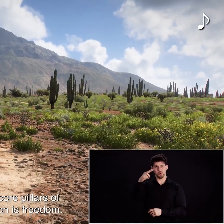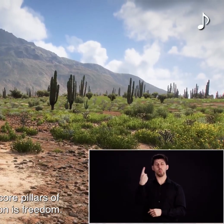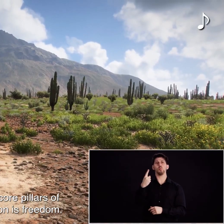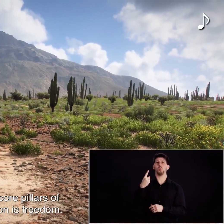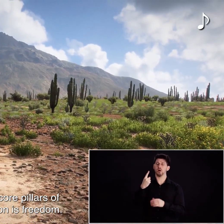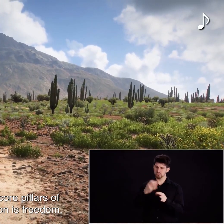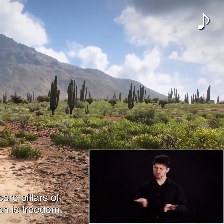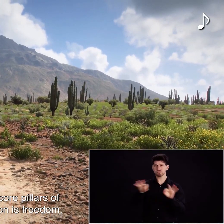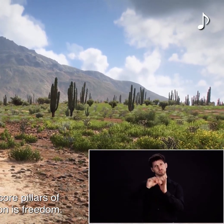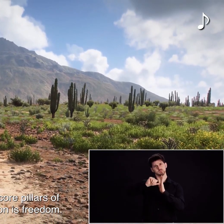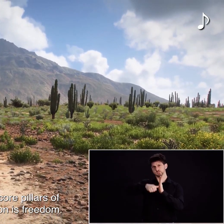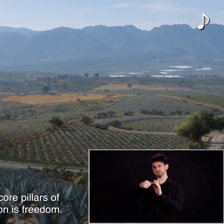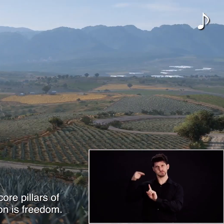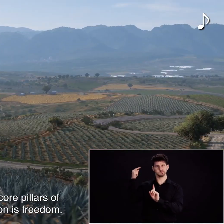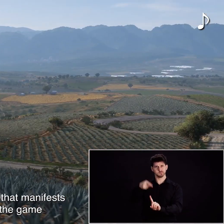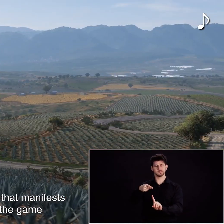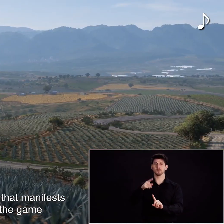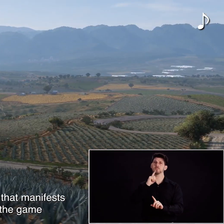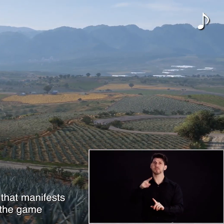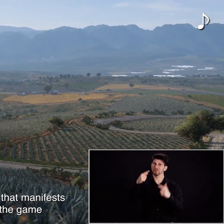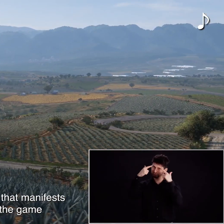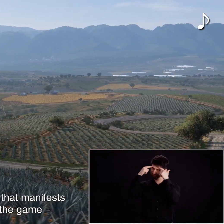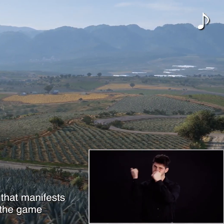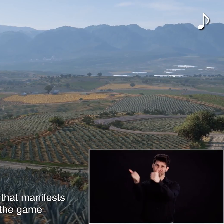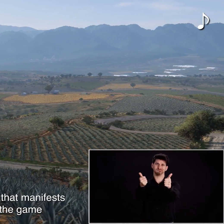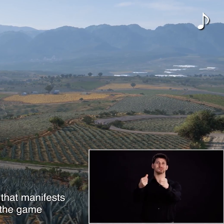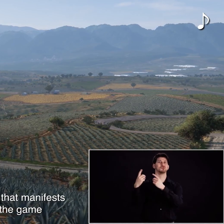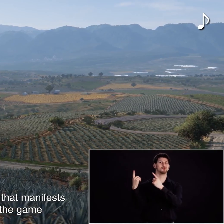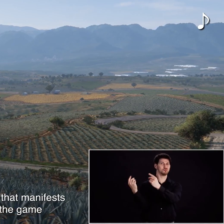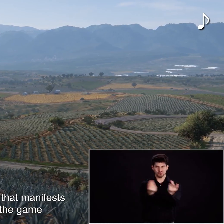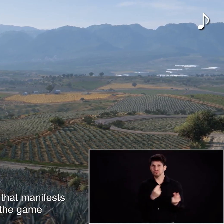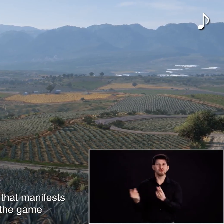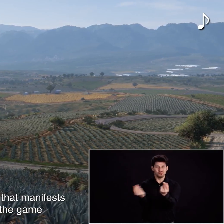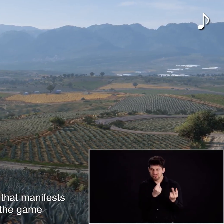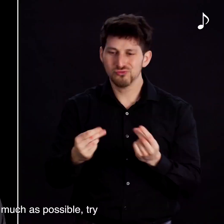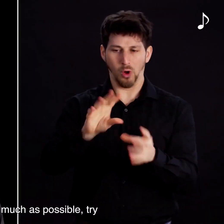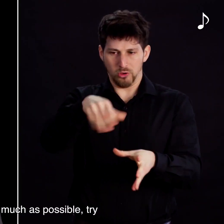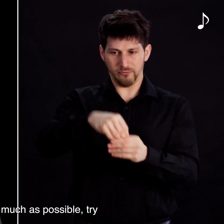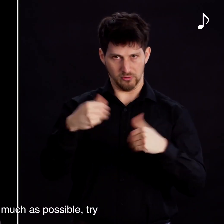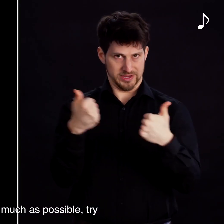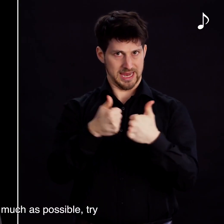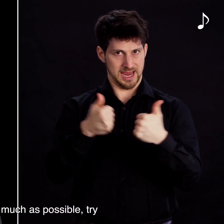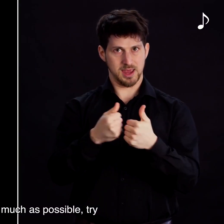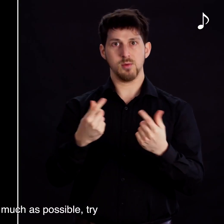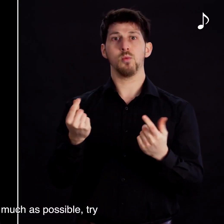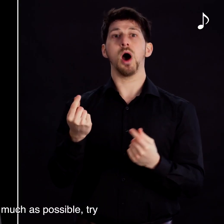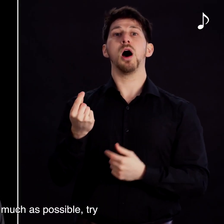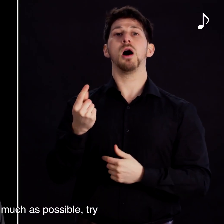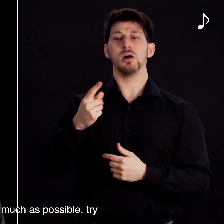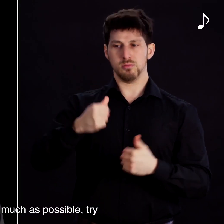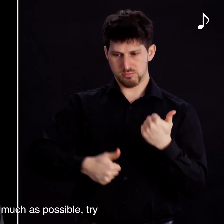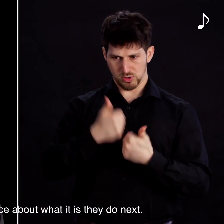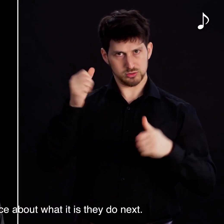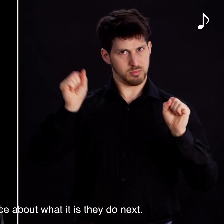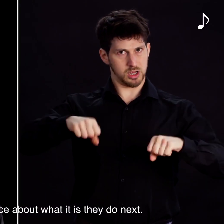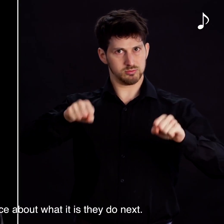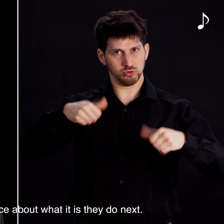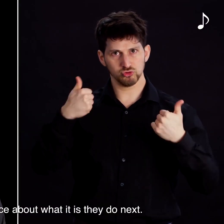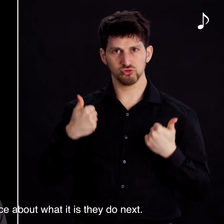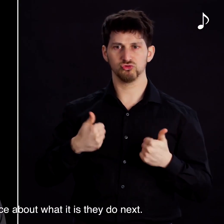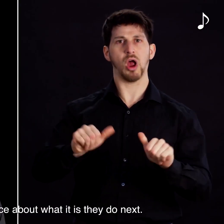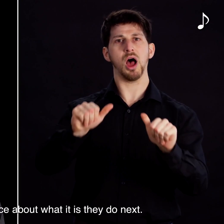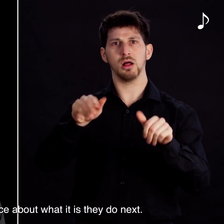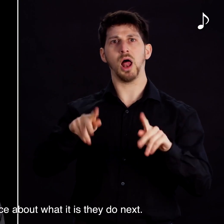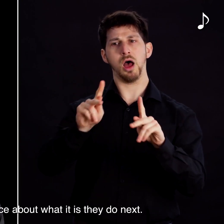pillars of Forza Horizon 5 freedom. And the way that manifests itself in the game is that we, as much as possible, try to give